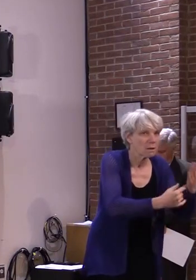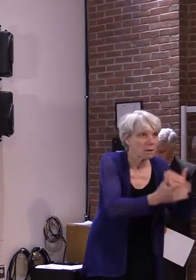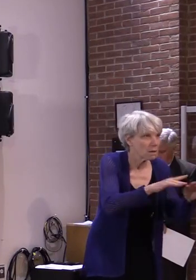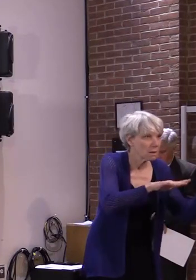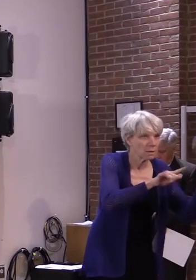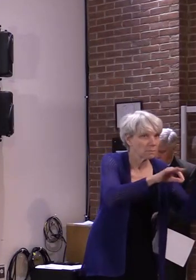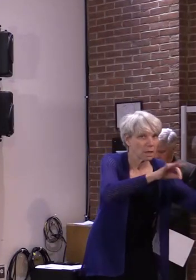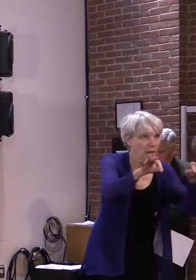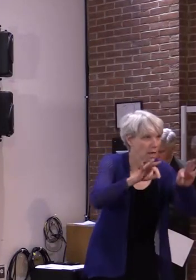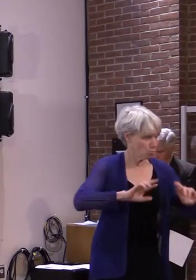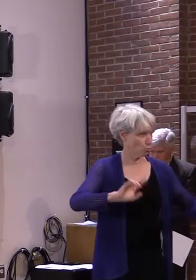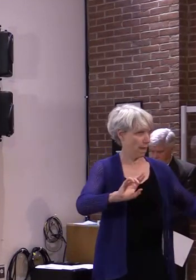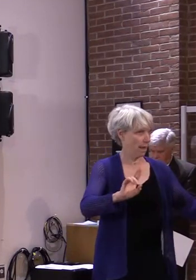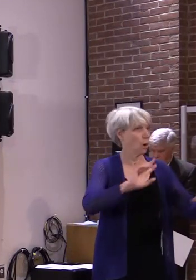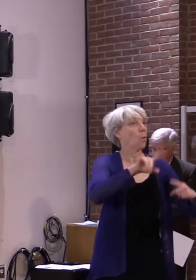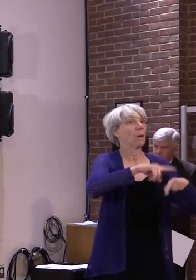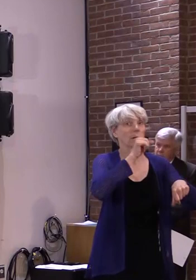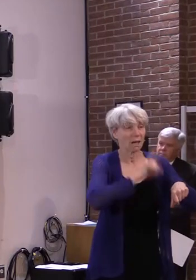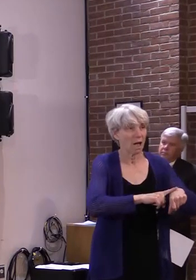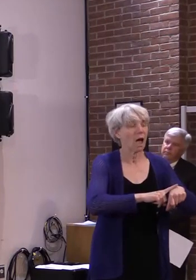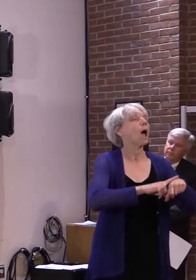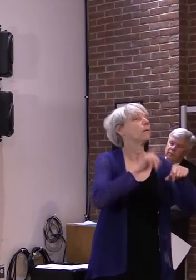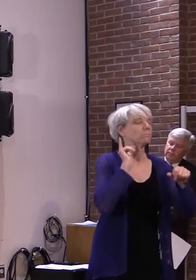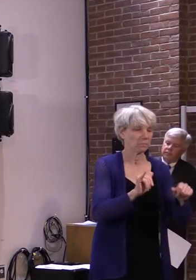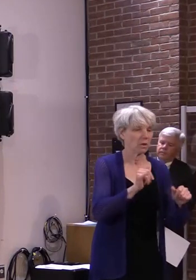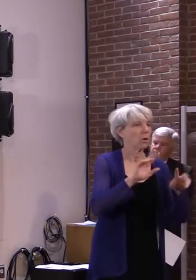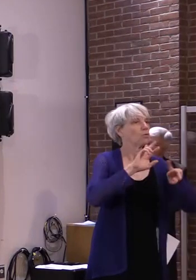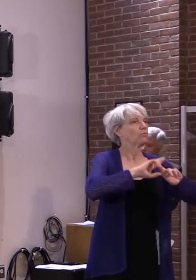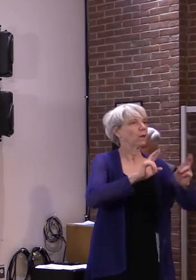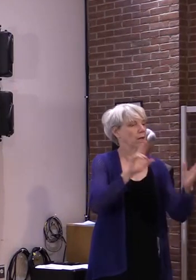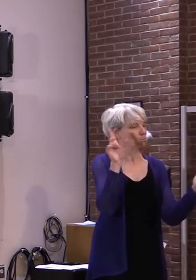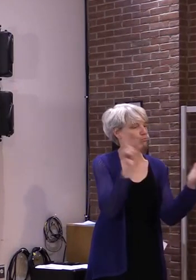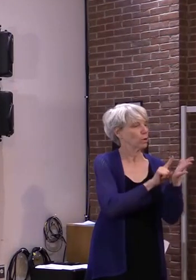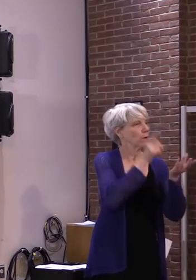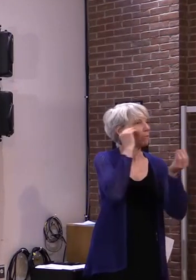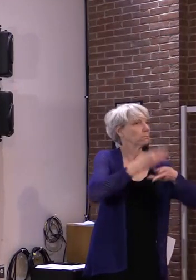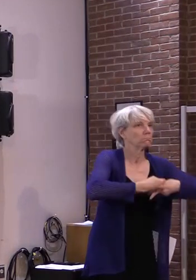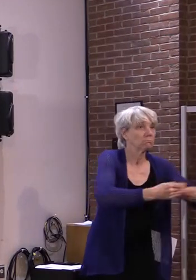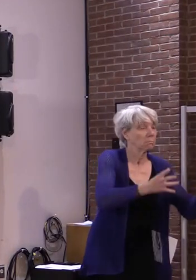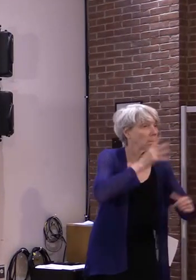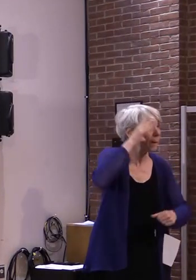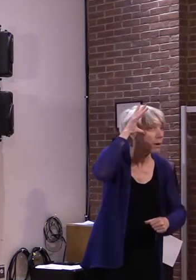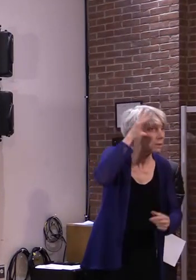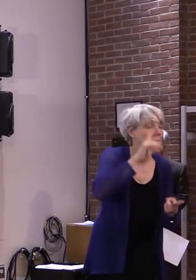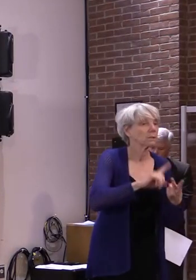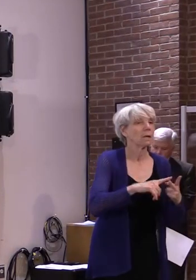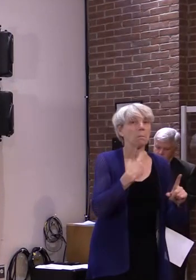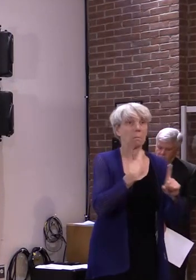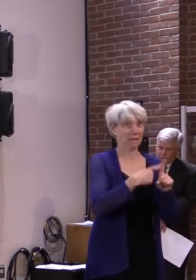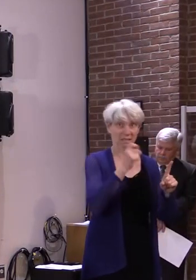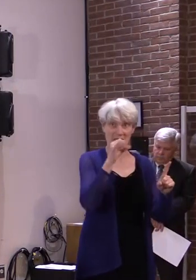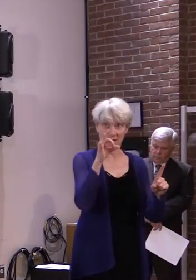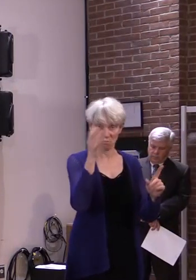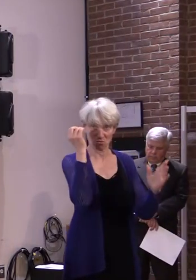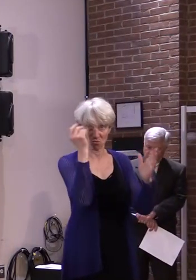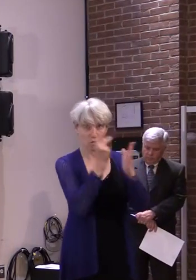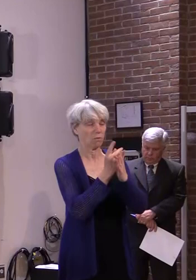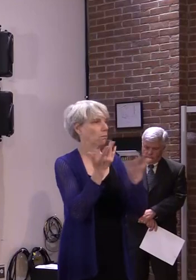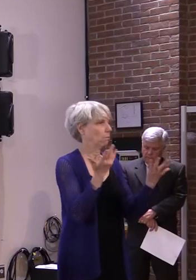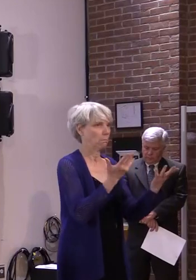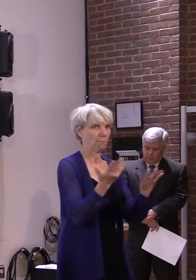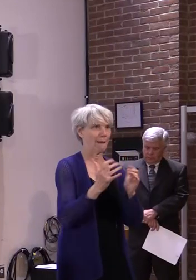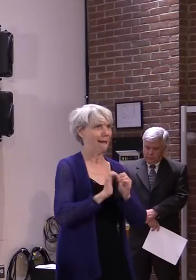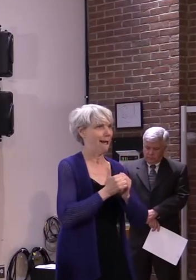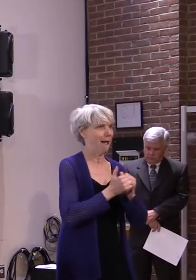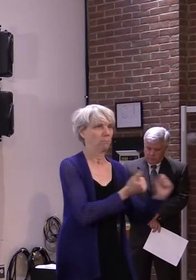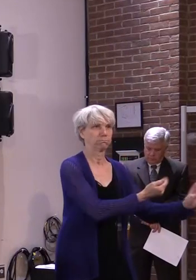come, both in terms of providing information for parents, as well as how best to carry out such an effort